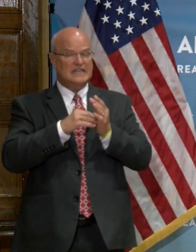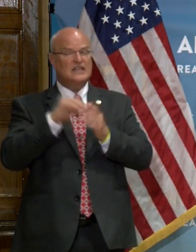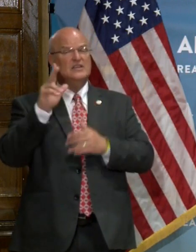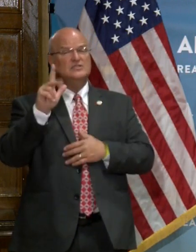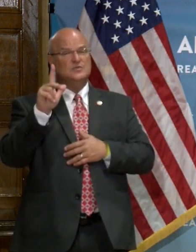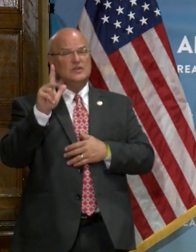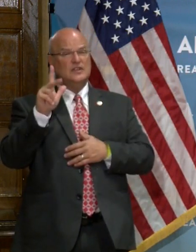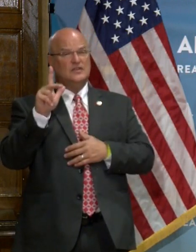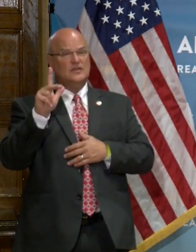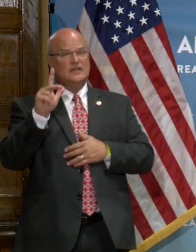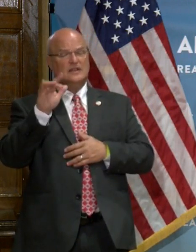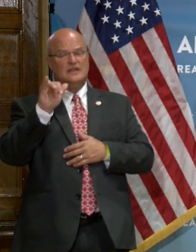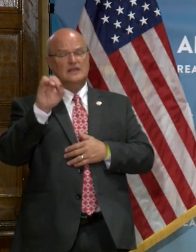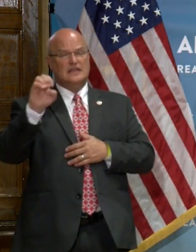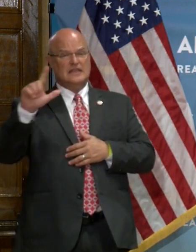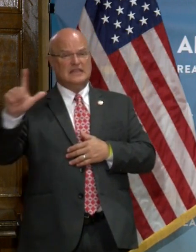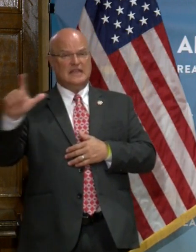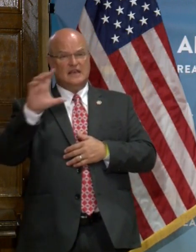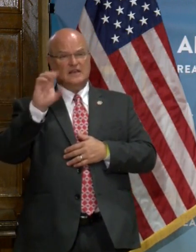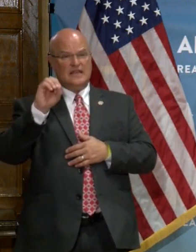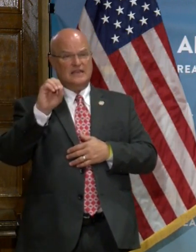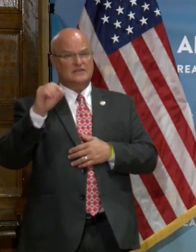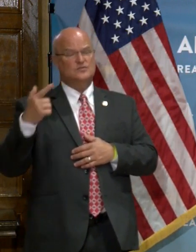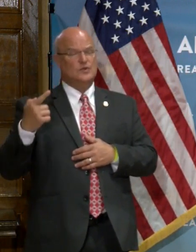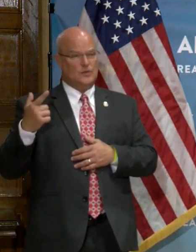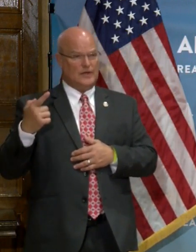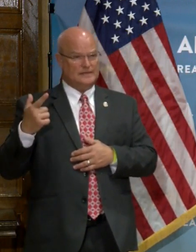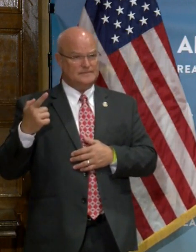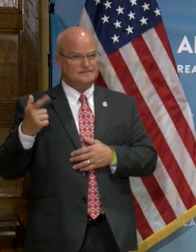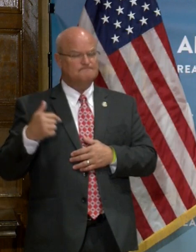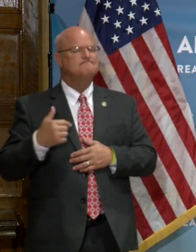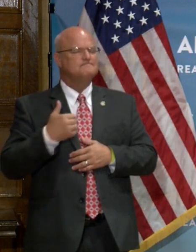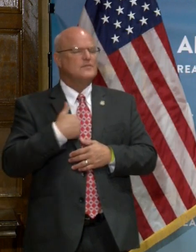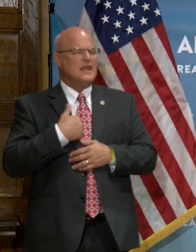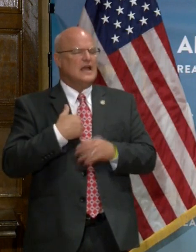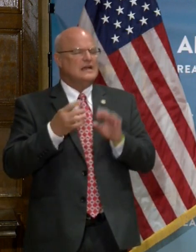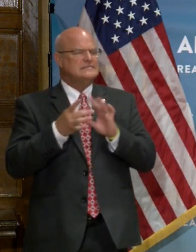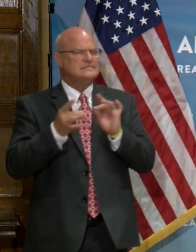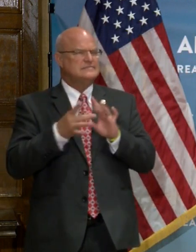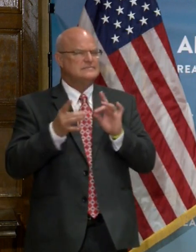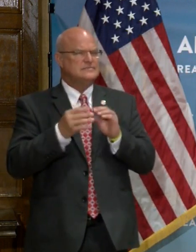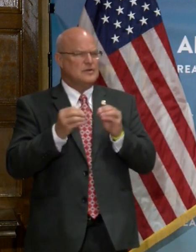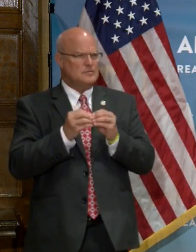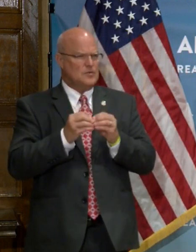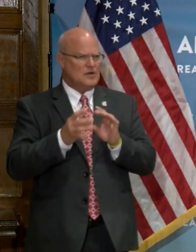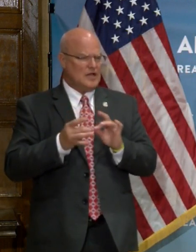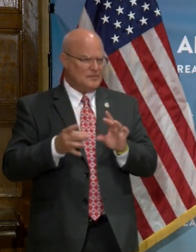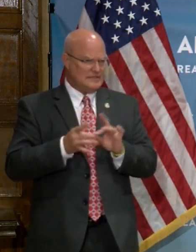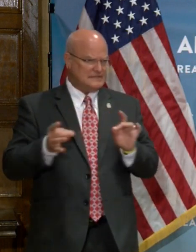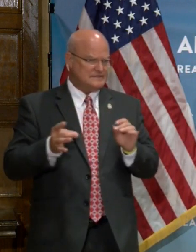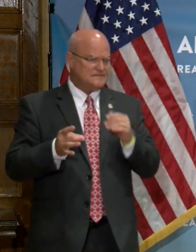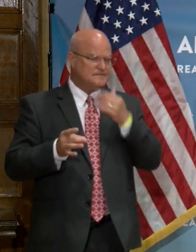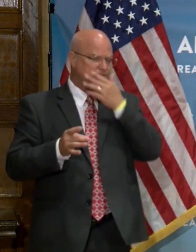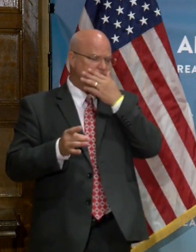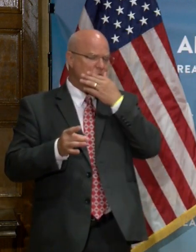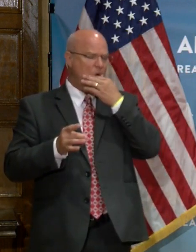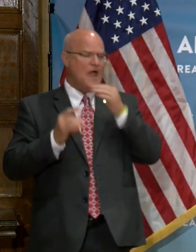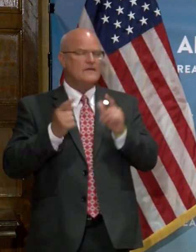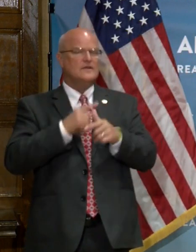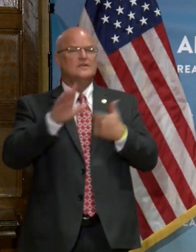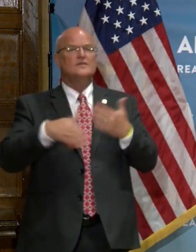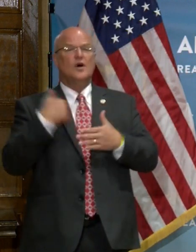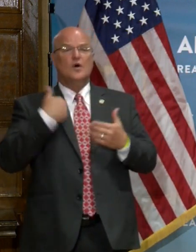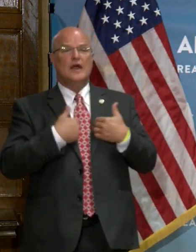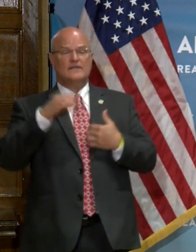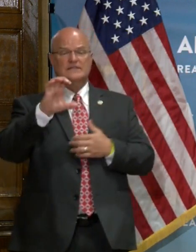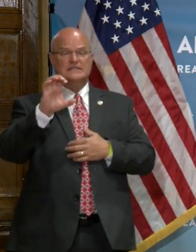23, and Yell County, 21. I want to make a few additional comments. First of all, we have